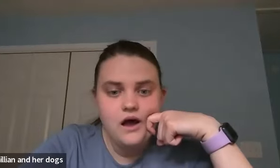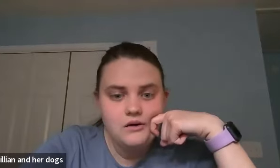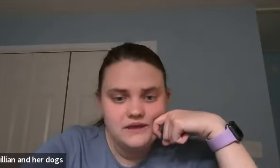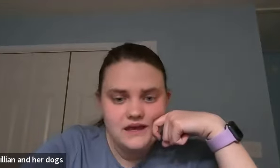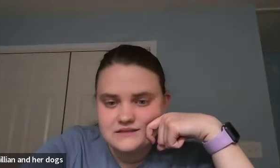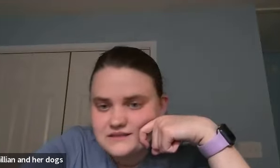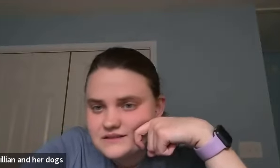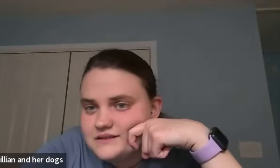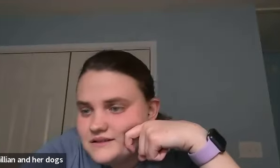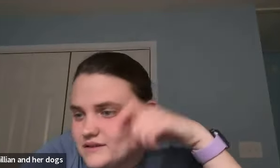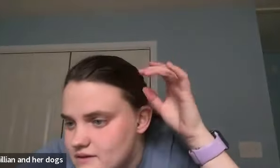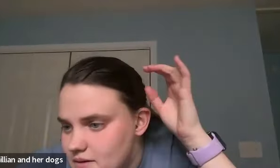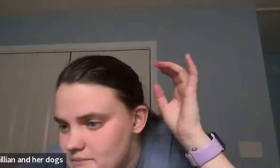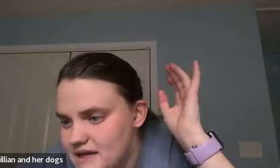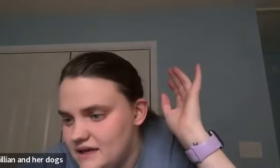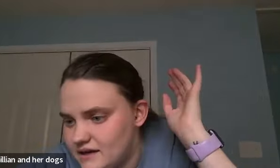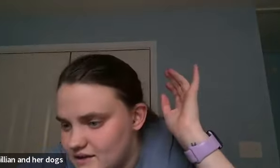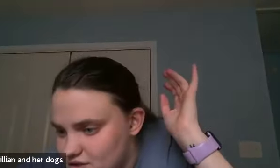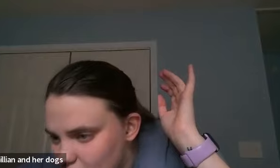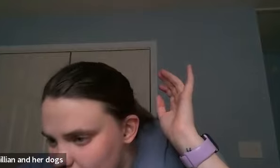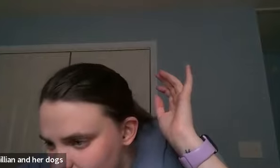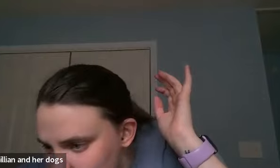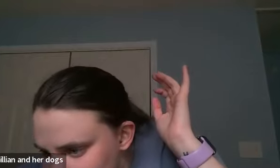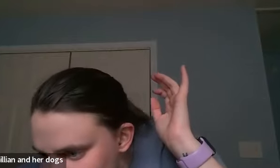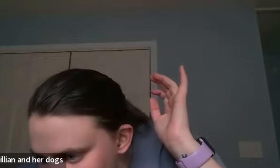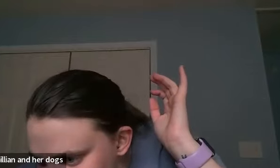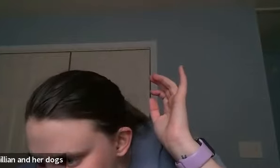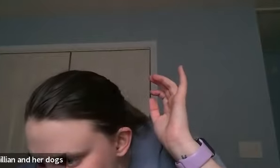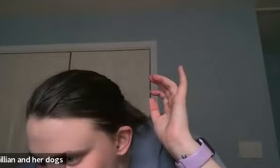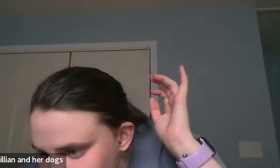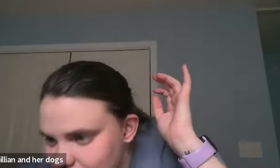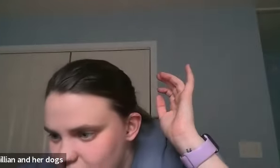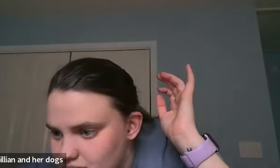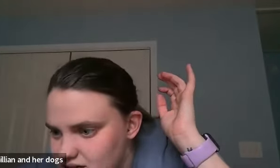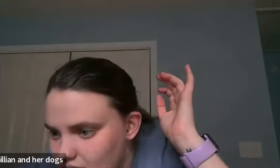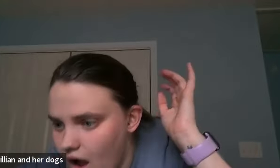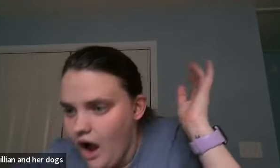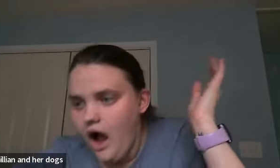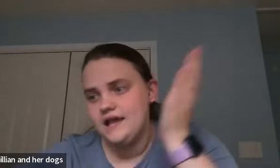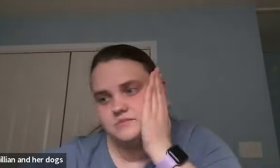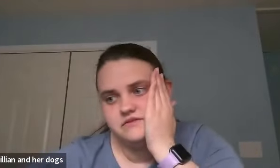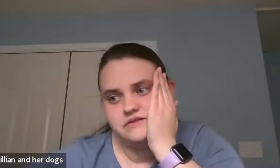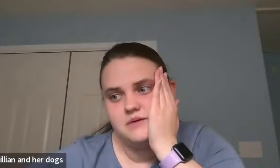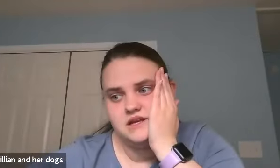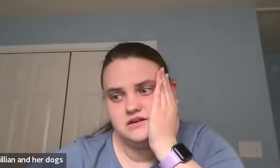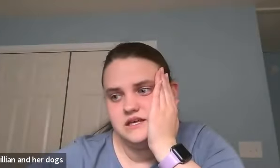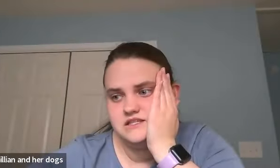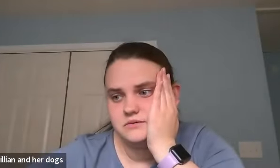Oh, yes. Banana. You know what? I think banana is later down on it. No, it's not. I can't believe I forgot banana. It's so